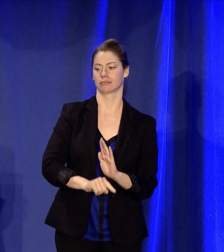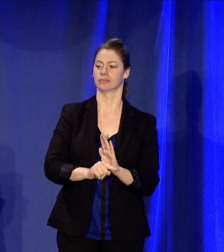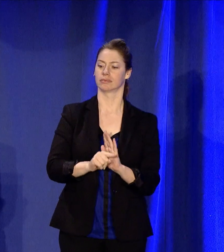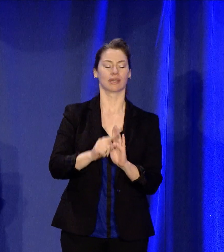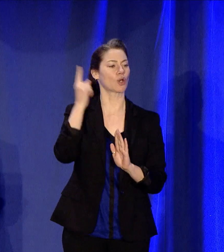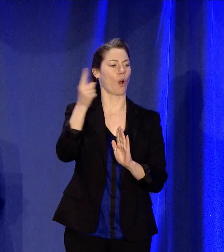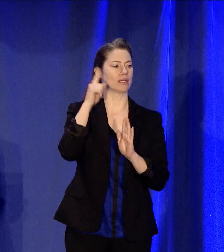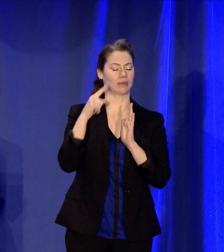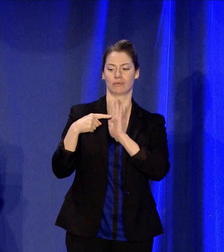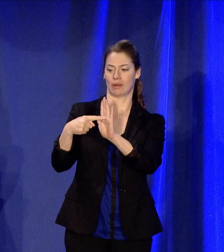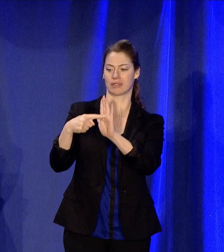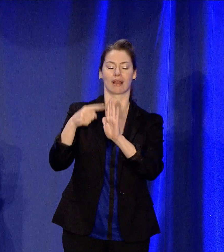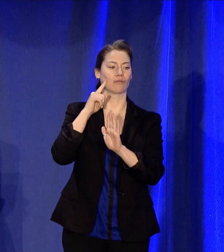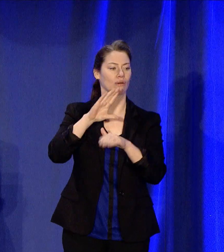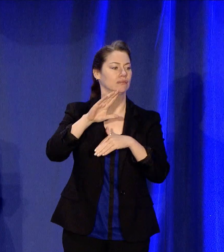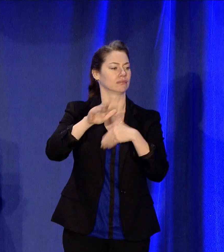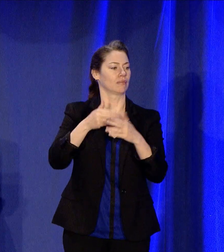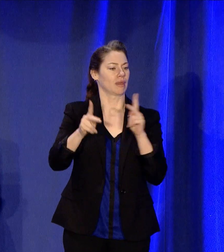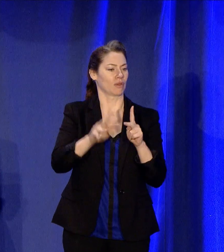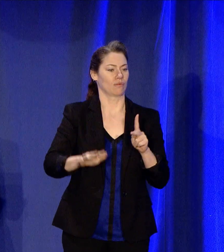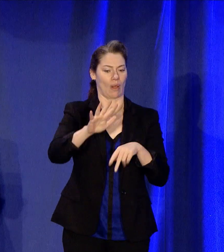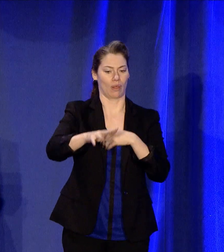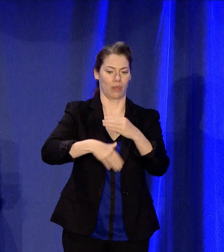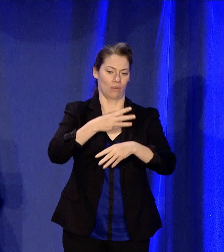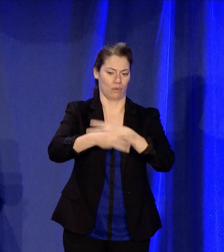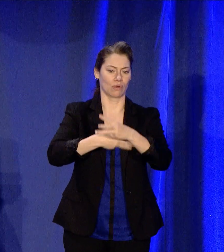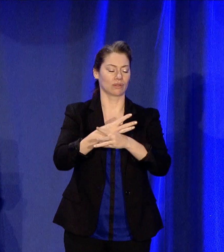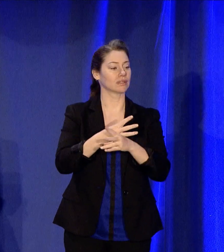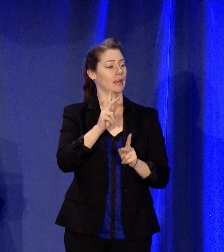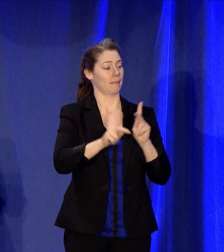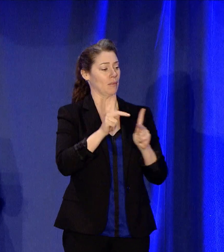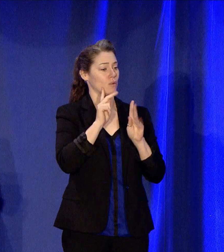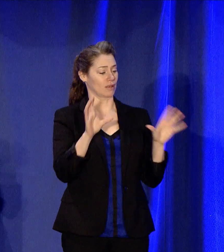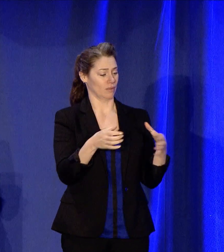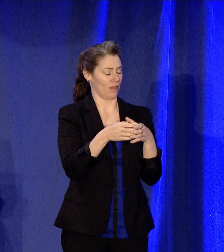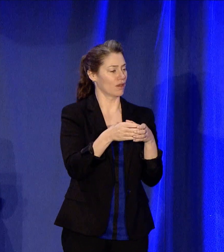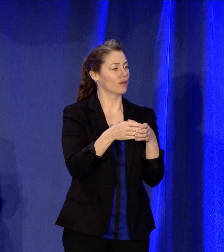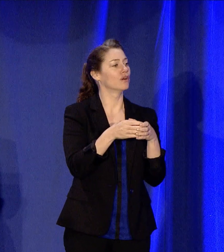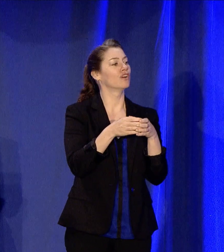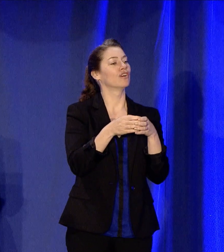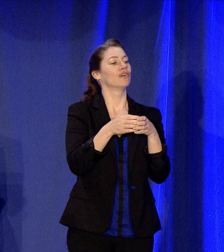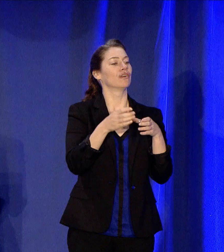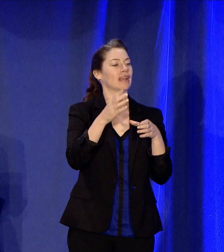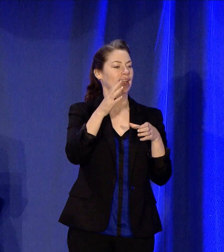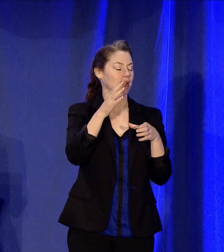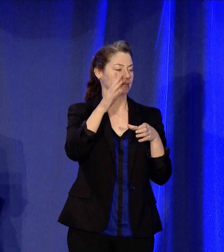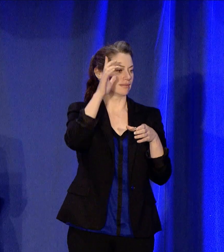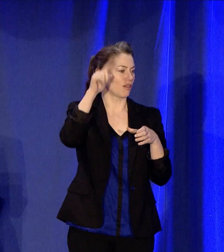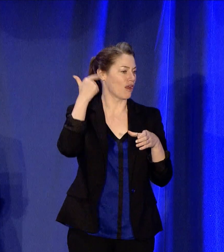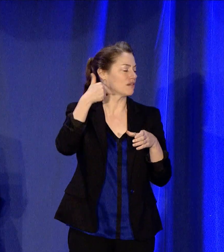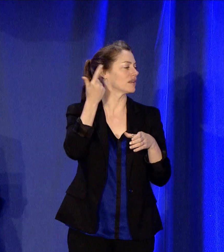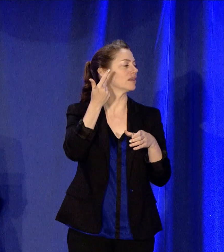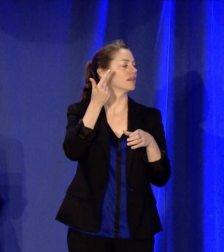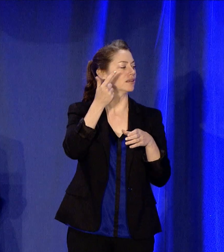world. The young people in Tahrir Square who gathered in hopes of a better, more representative government and are now in